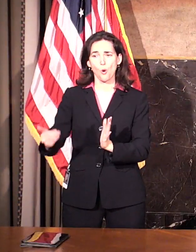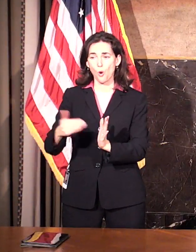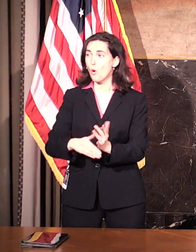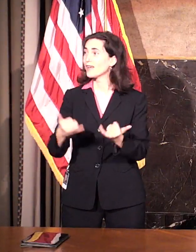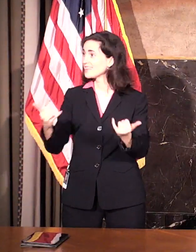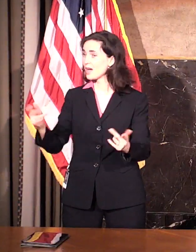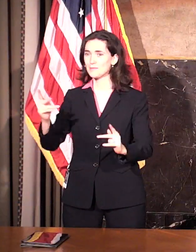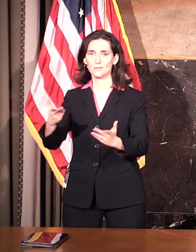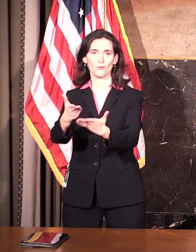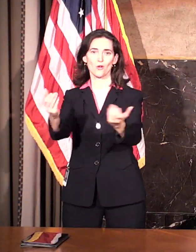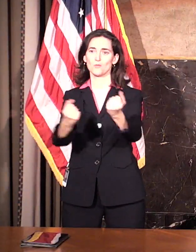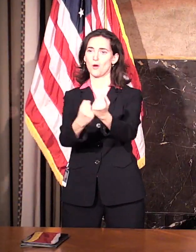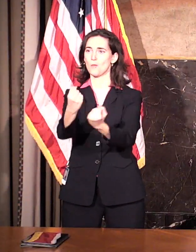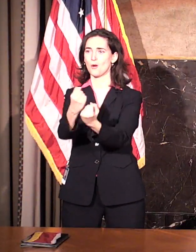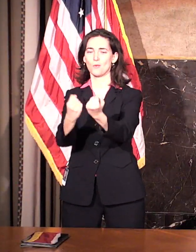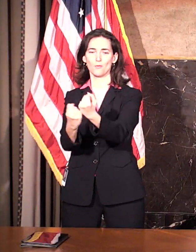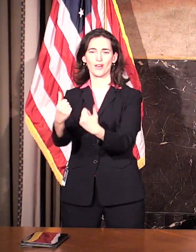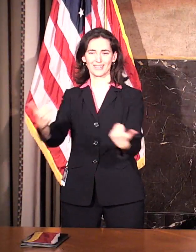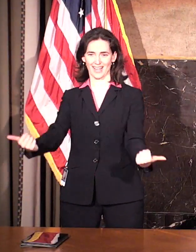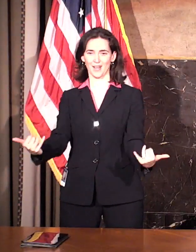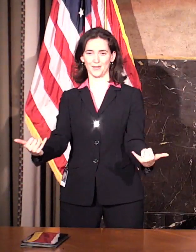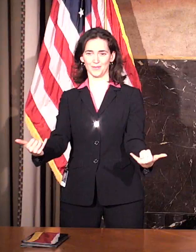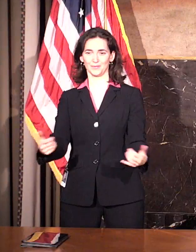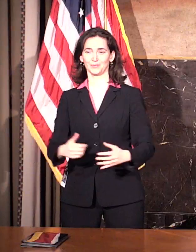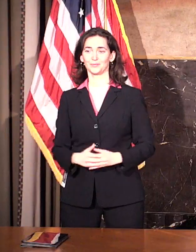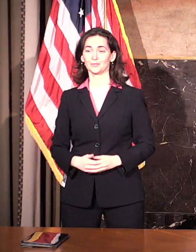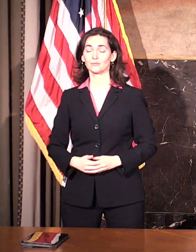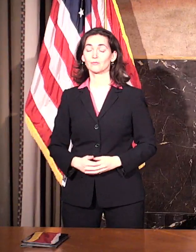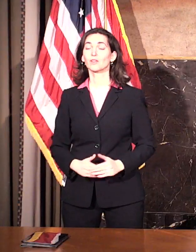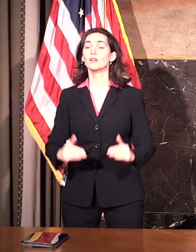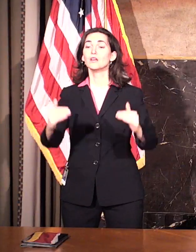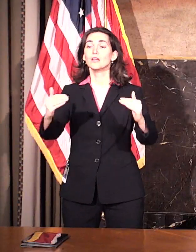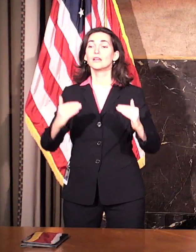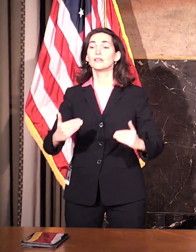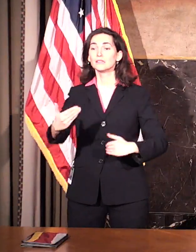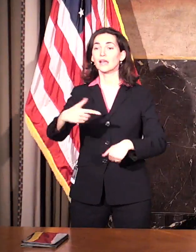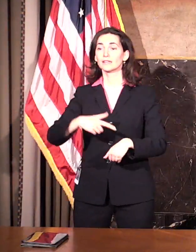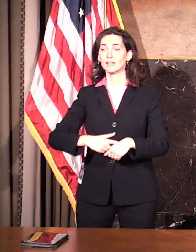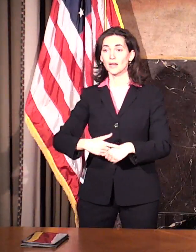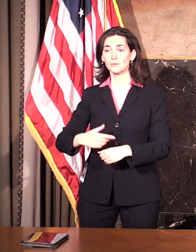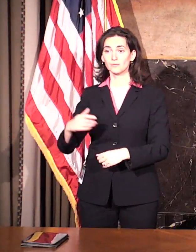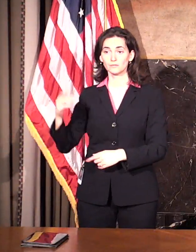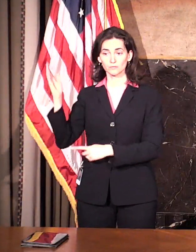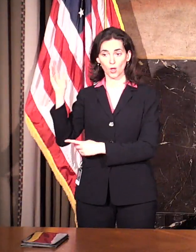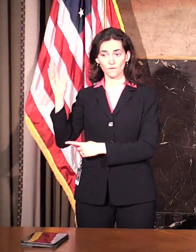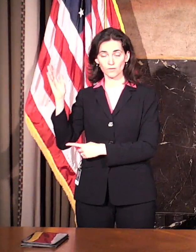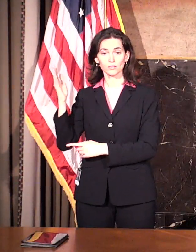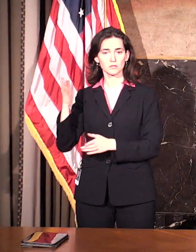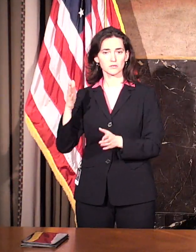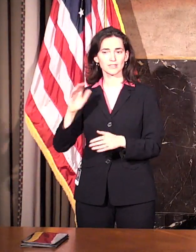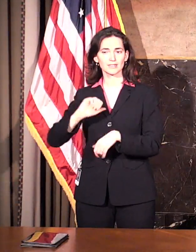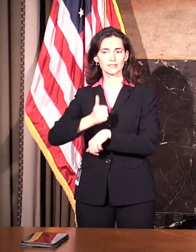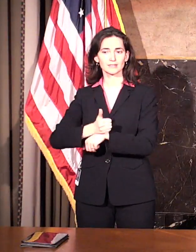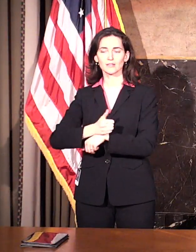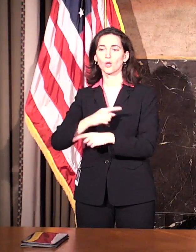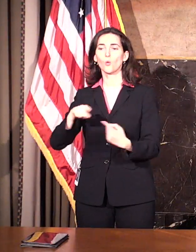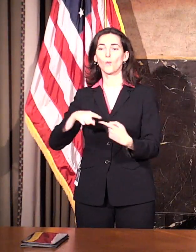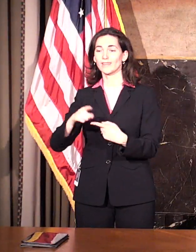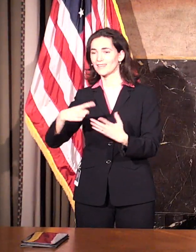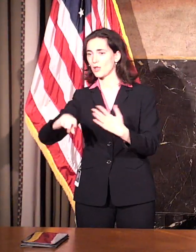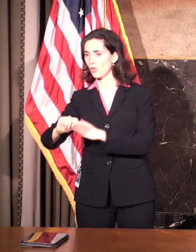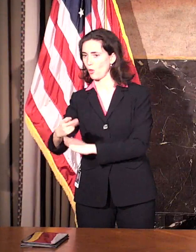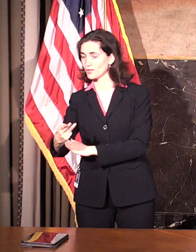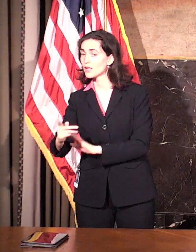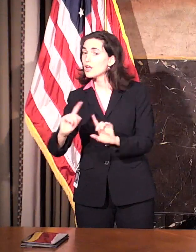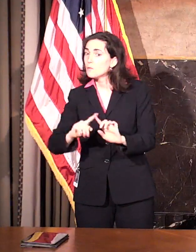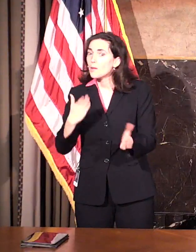there right now. Our next scheduled press conference will be on Thursday of next week. Obviously, if we need to